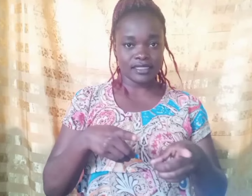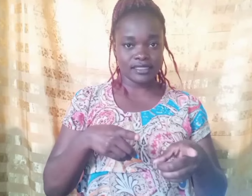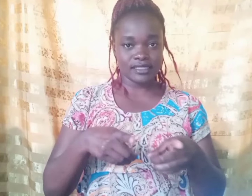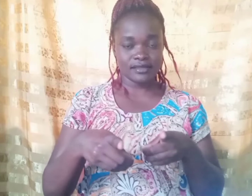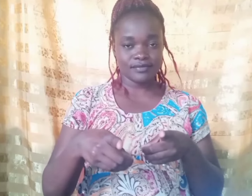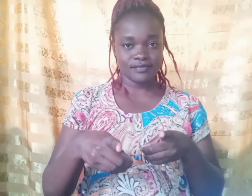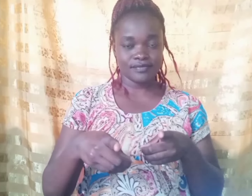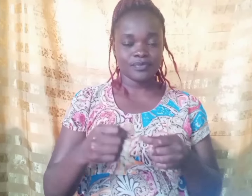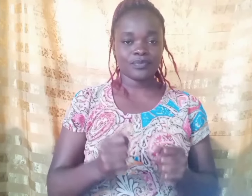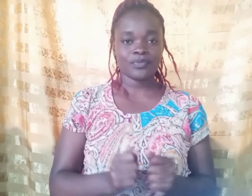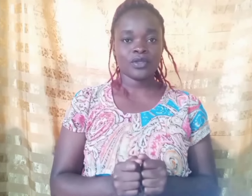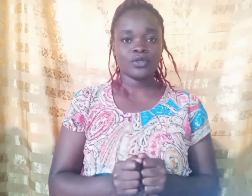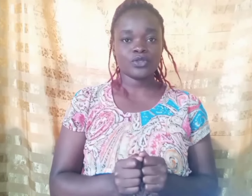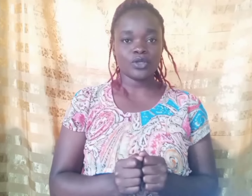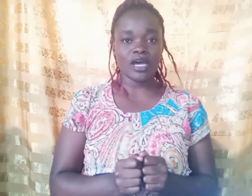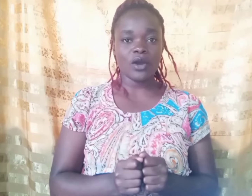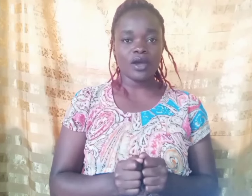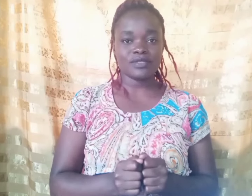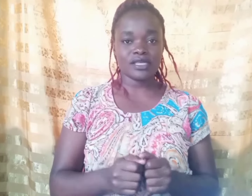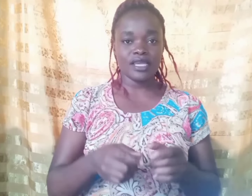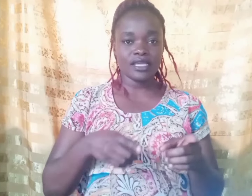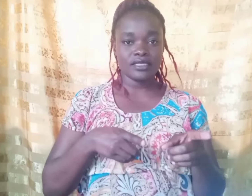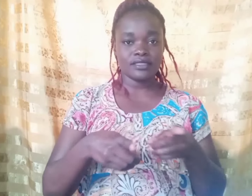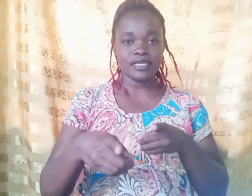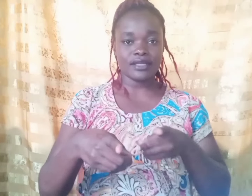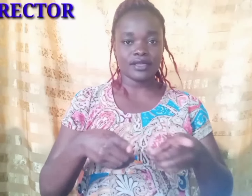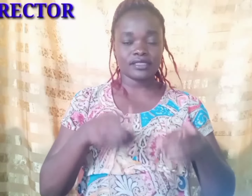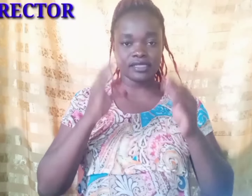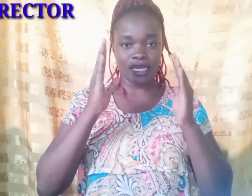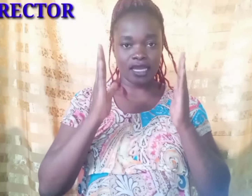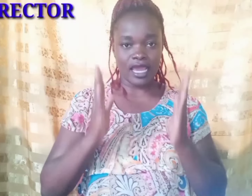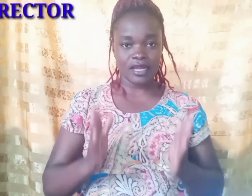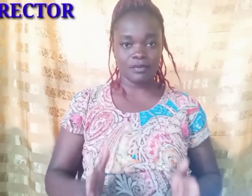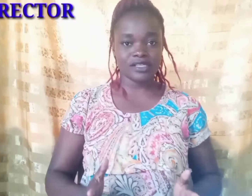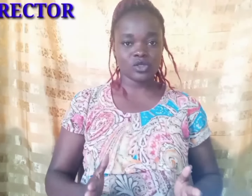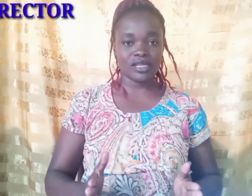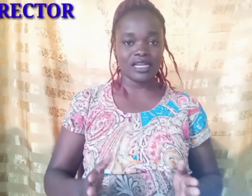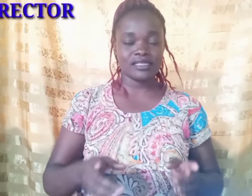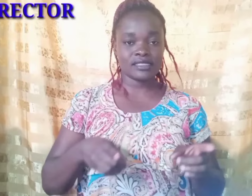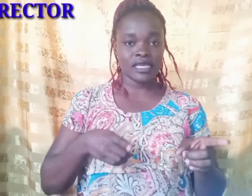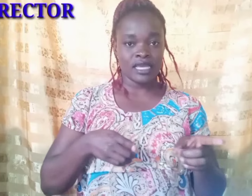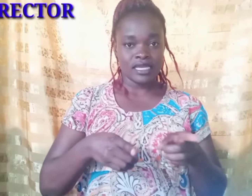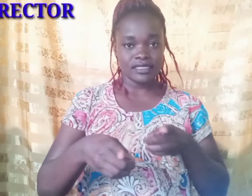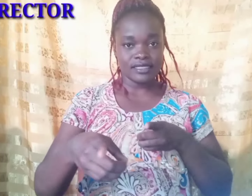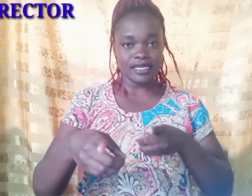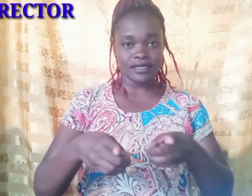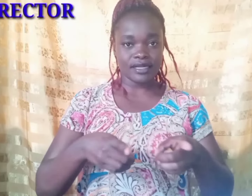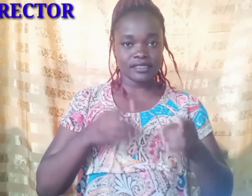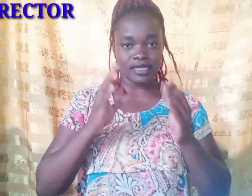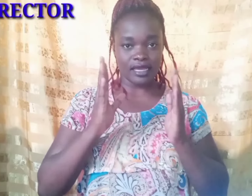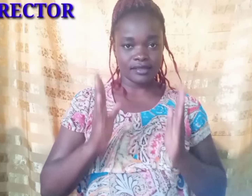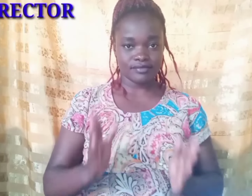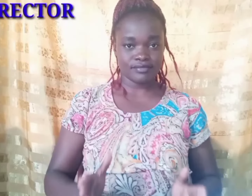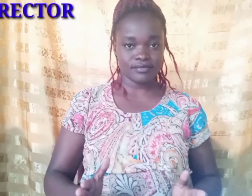direct. So now we say director in personal. Director.